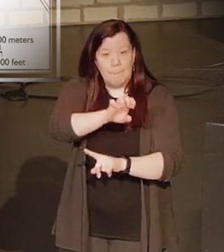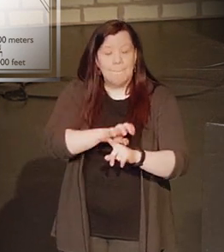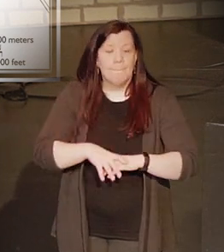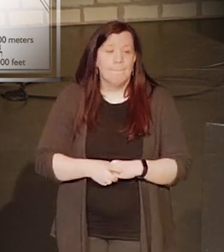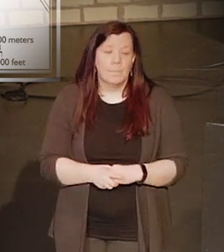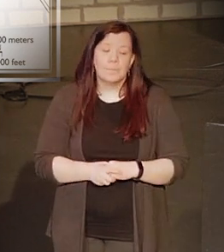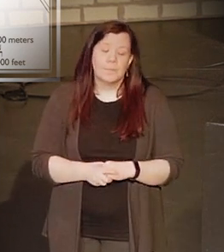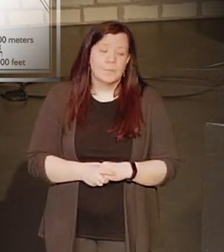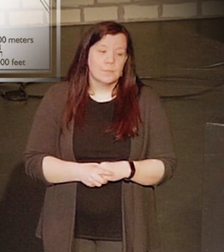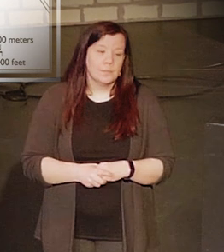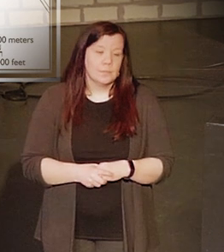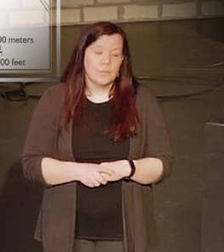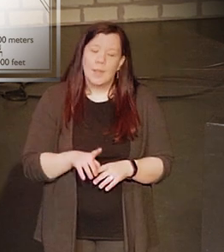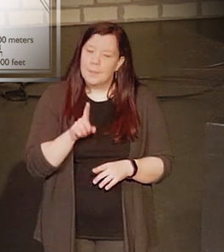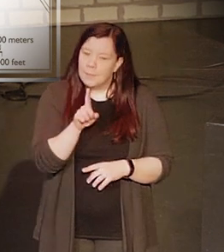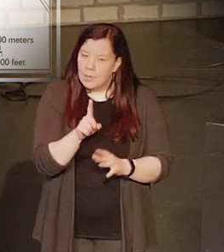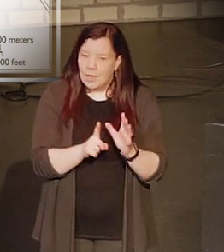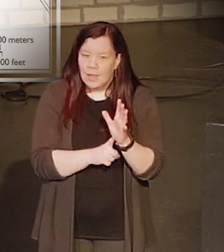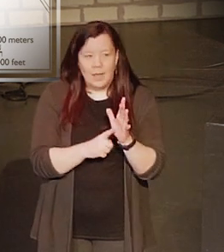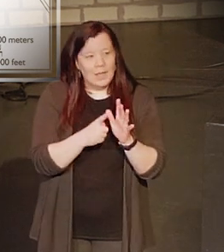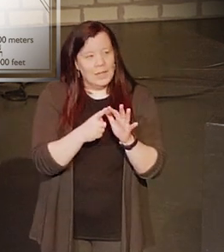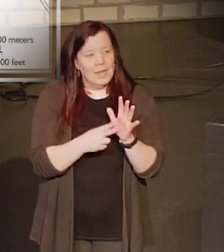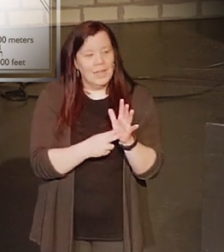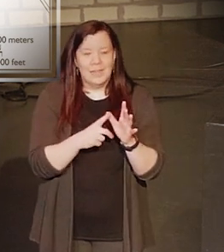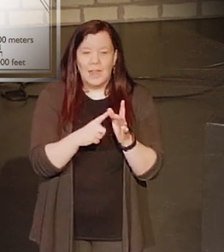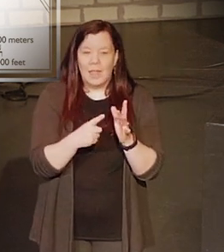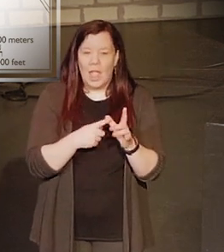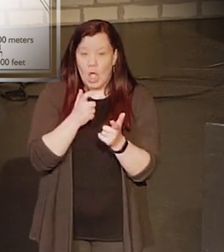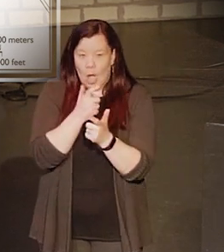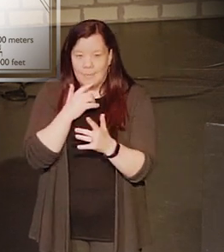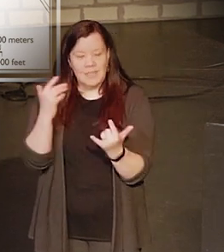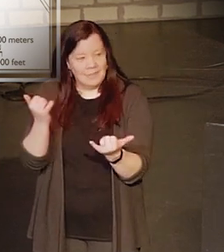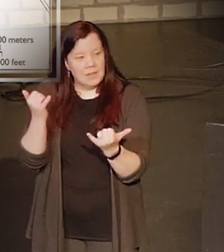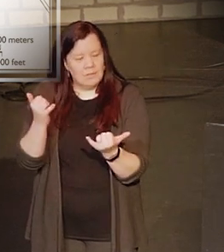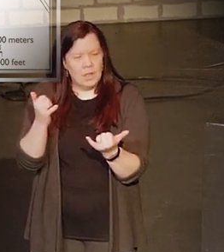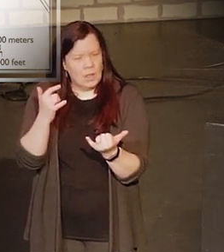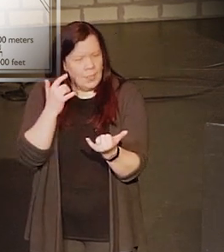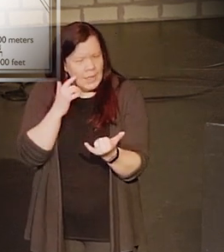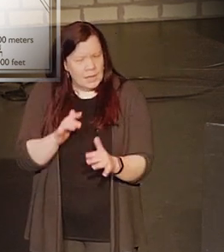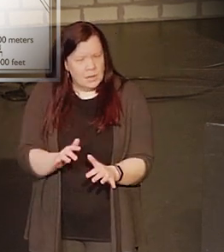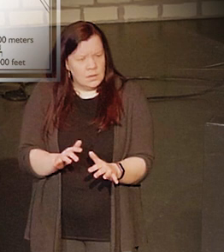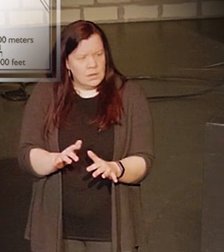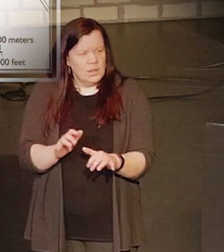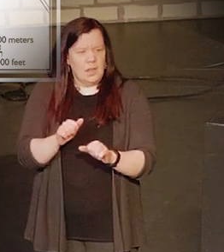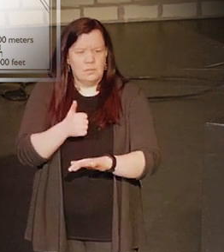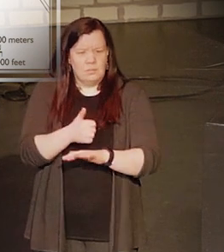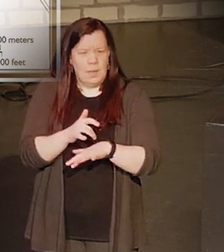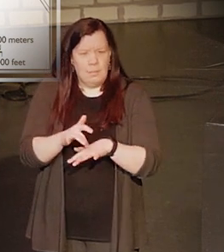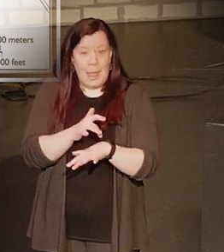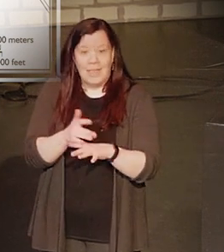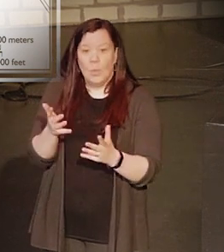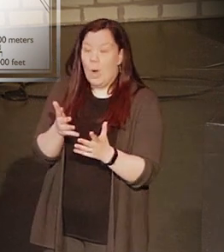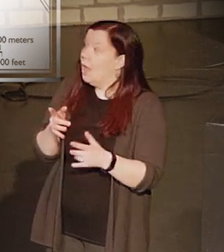world. The Linaia, on the other hand, which we think began probably putting on plays actually